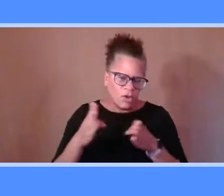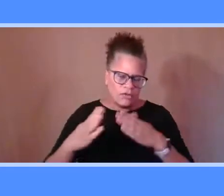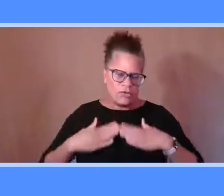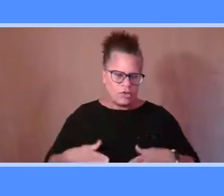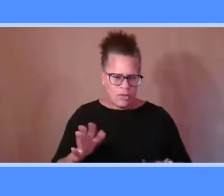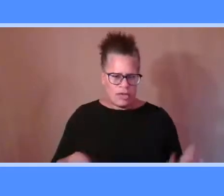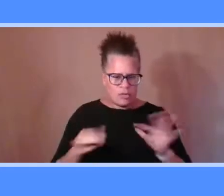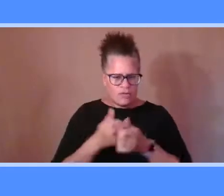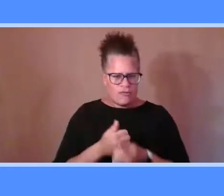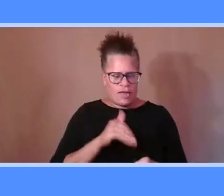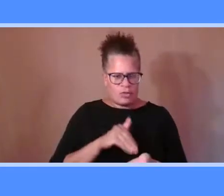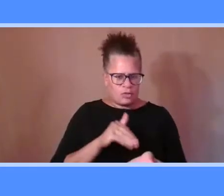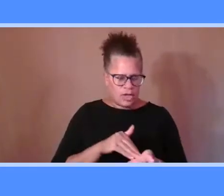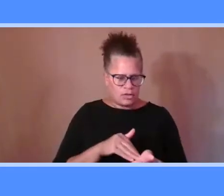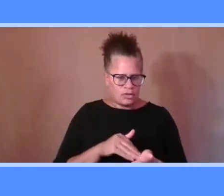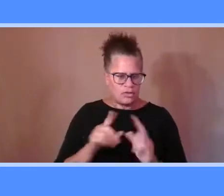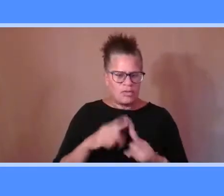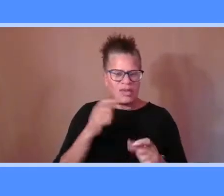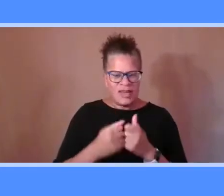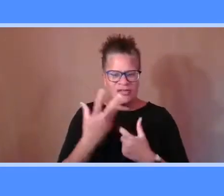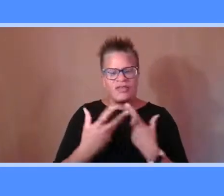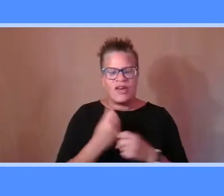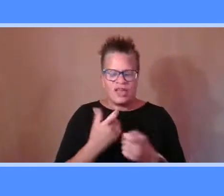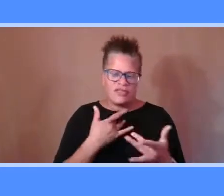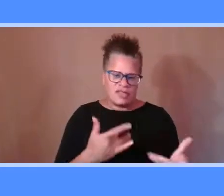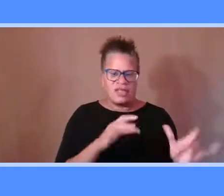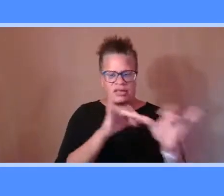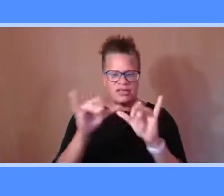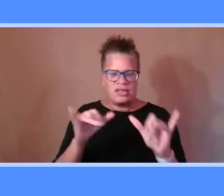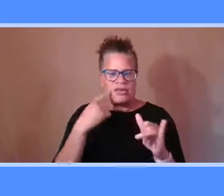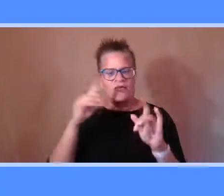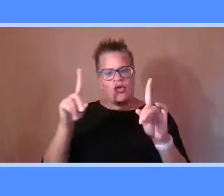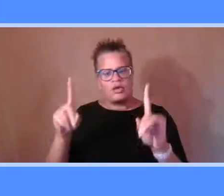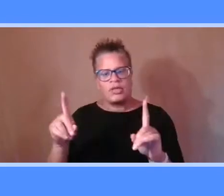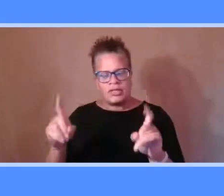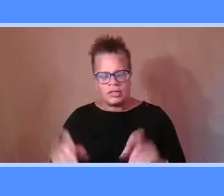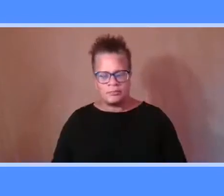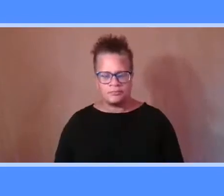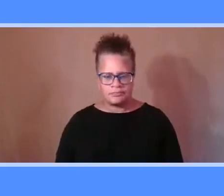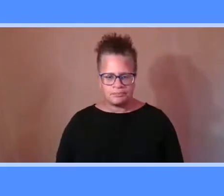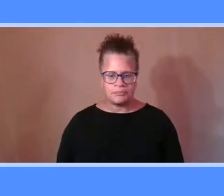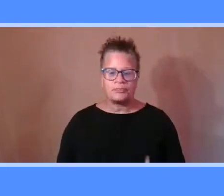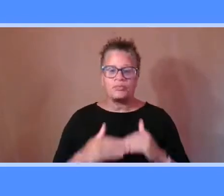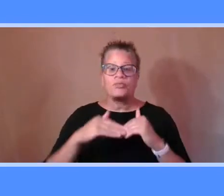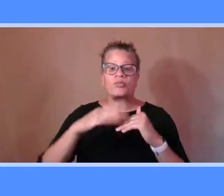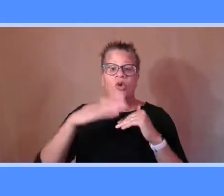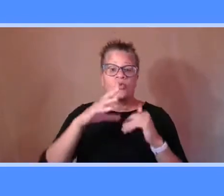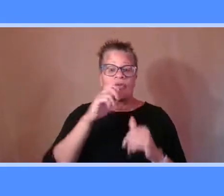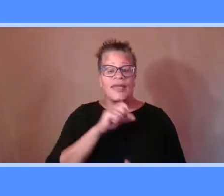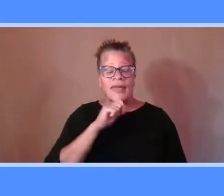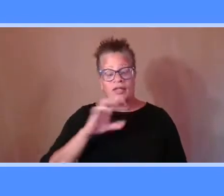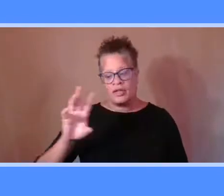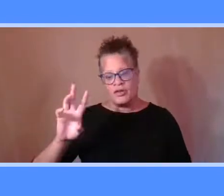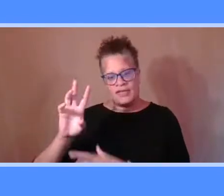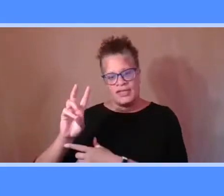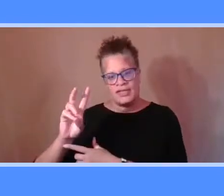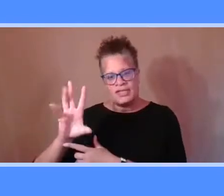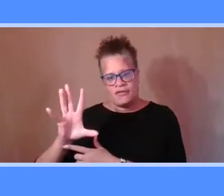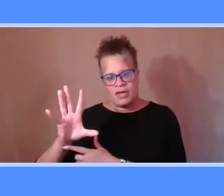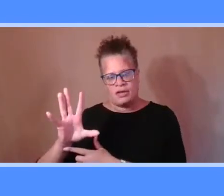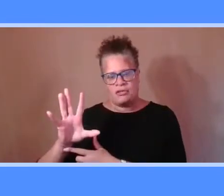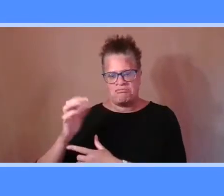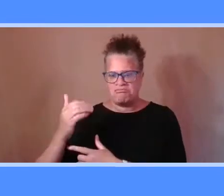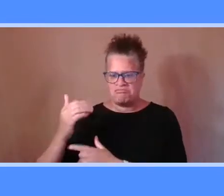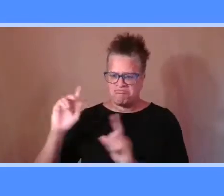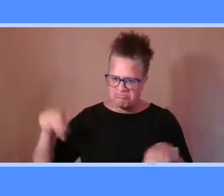body, but at least every 5 years. If you are over the age of 65 and you've had